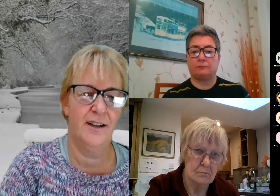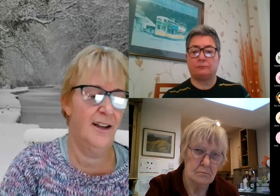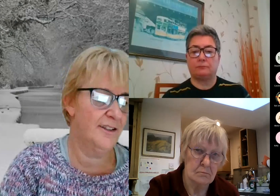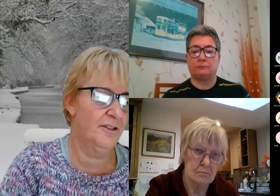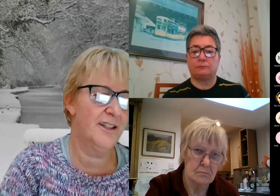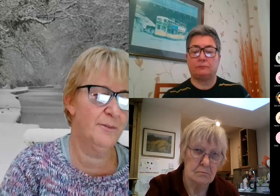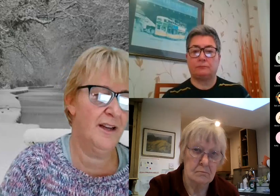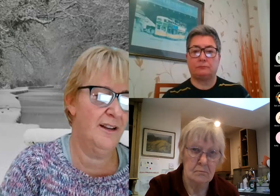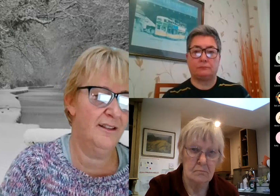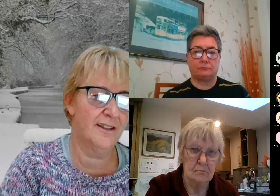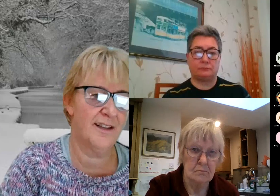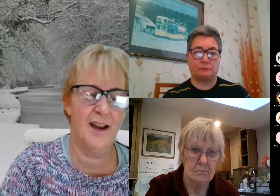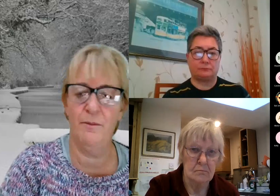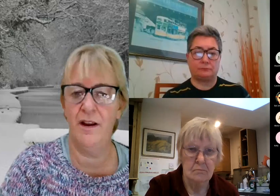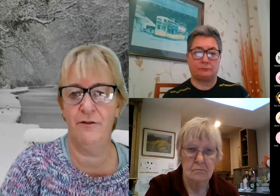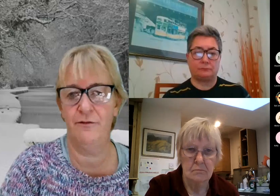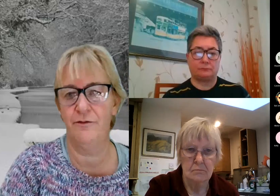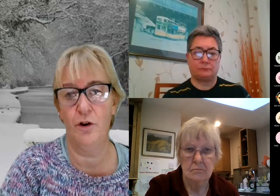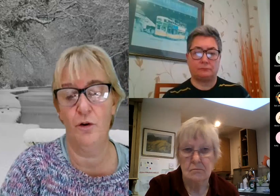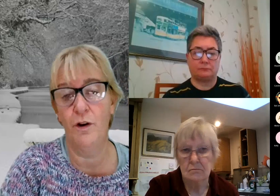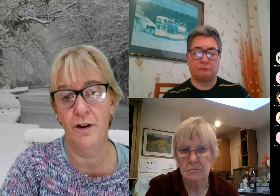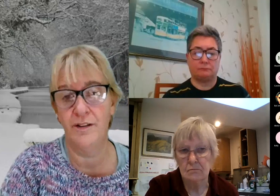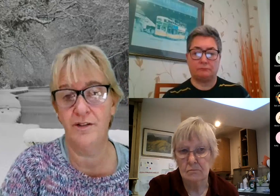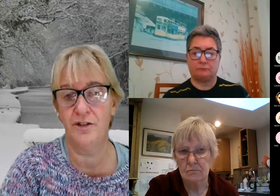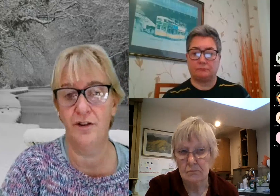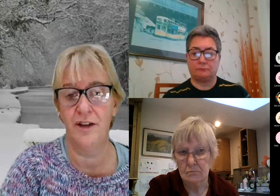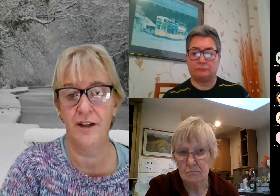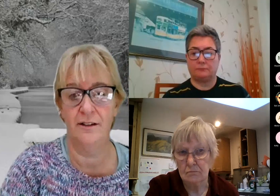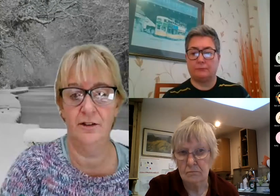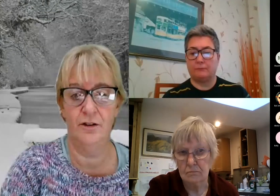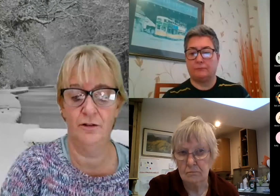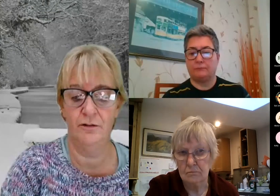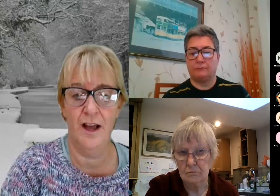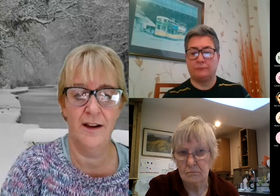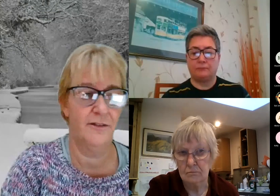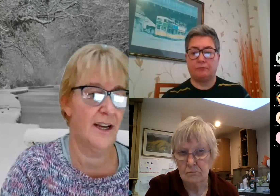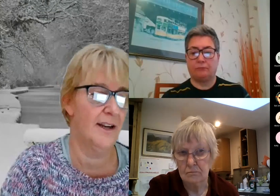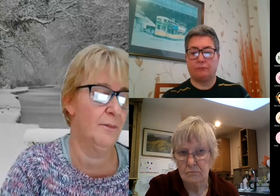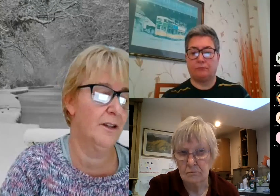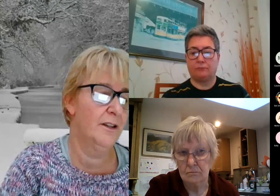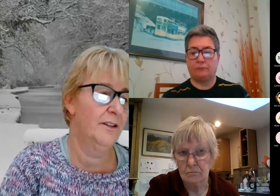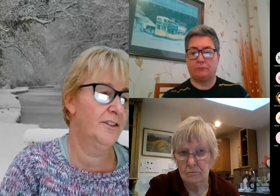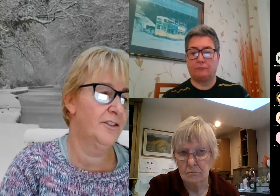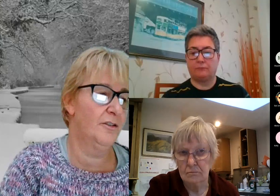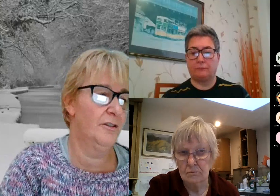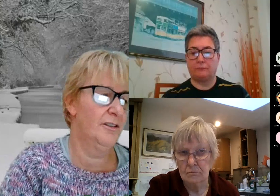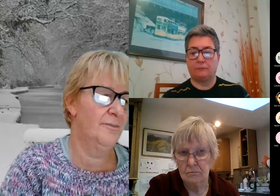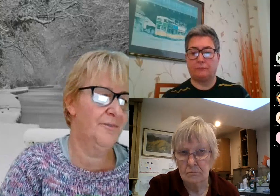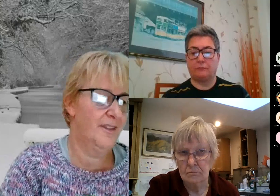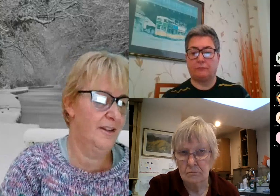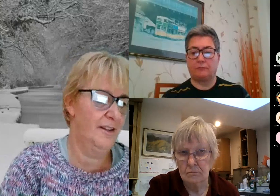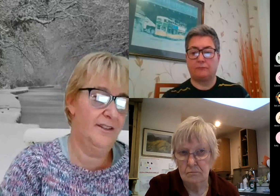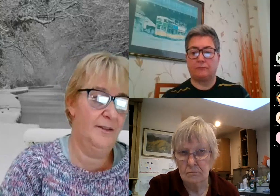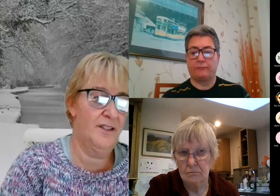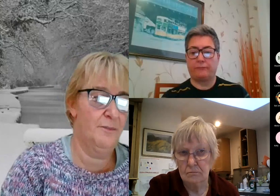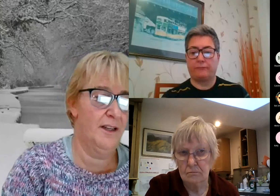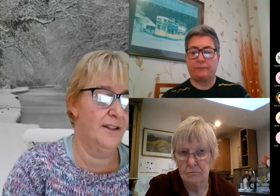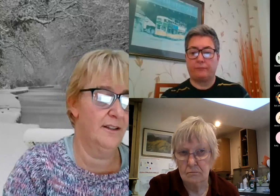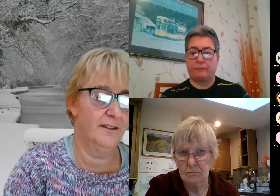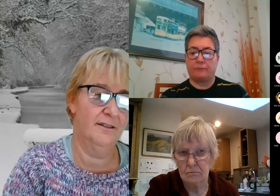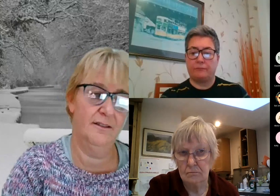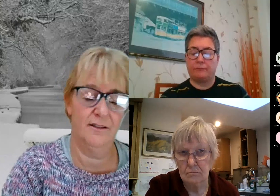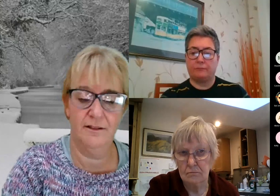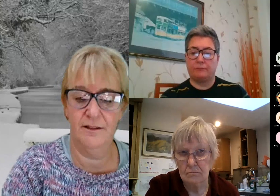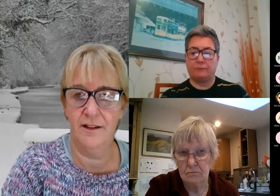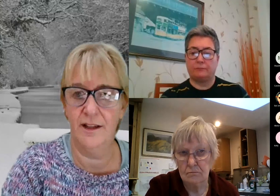are it's going to be the same, if not worse, during your lifetime. So it seems to